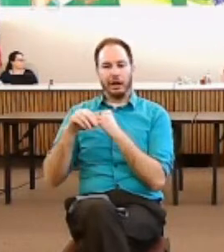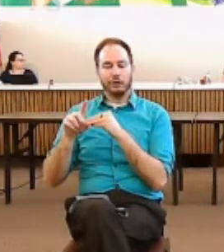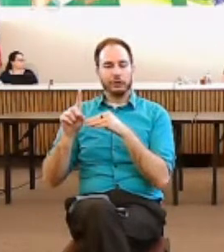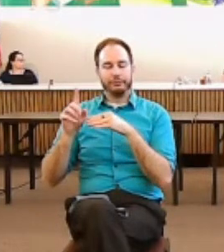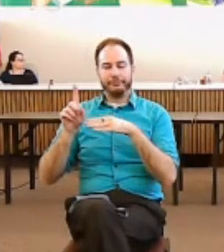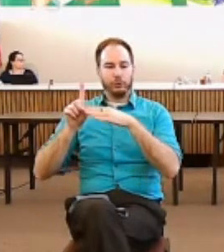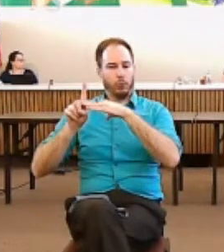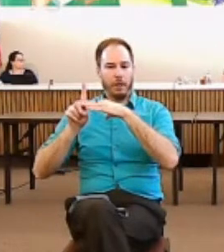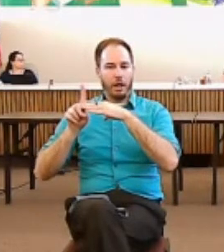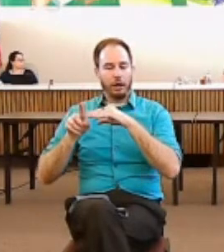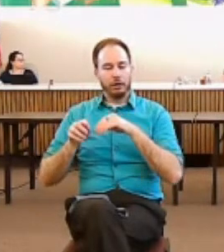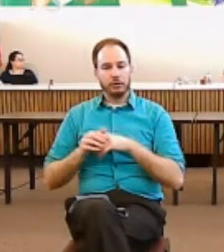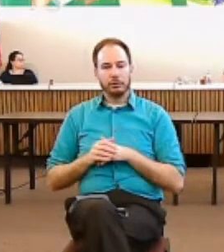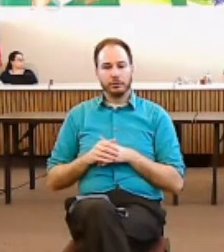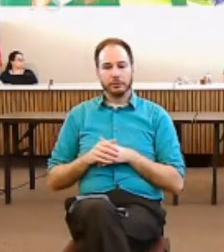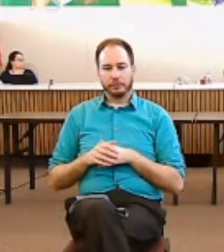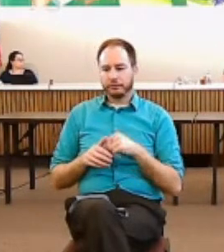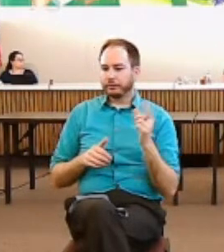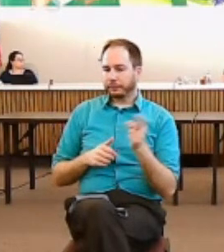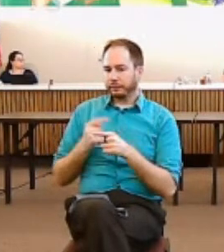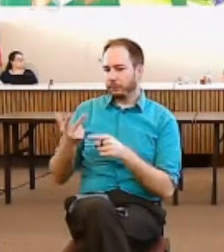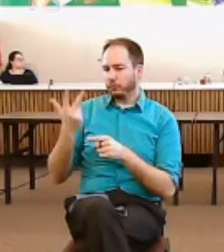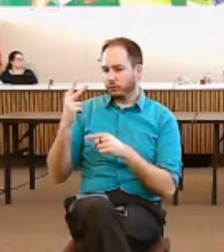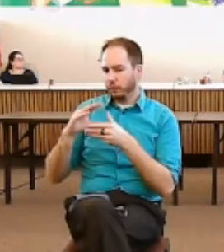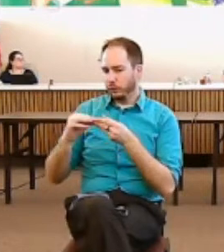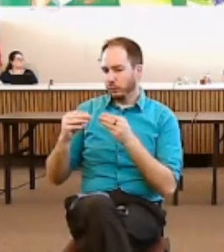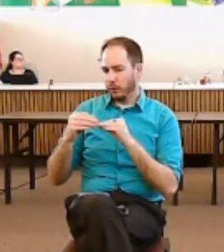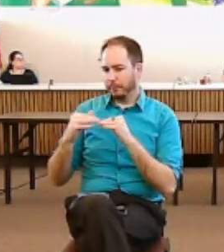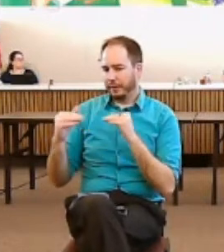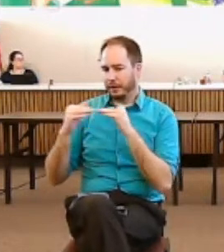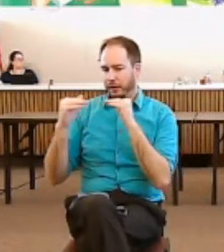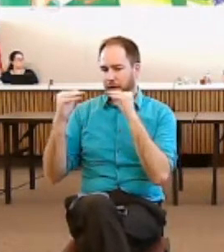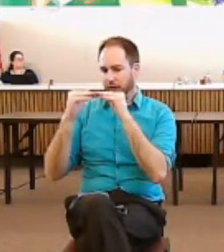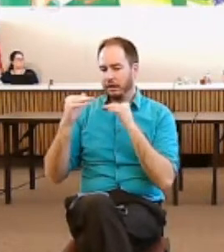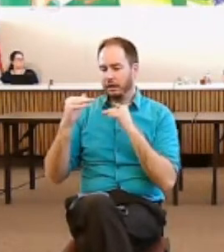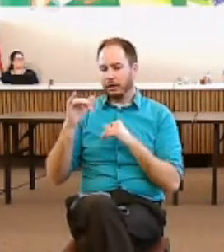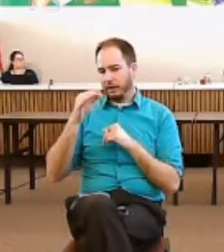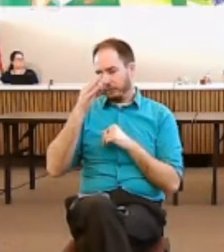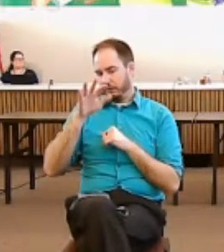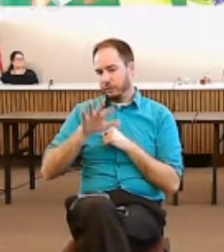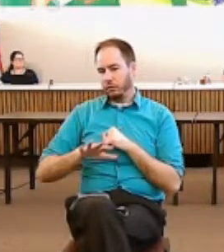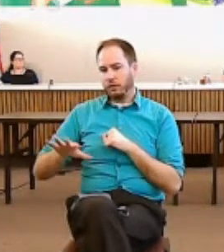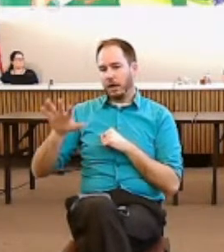cupola. The 3-story buildings are basically around that